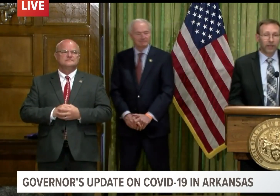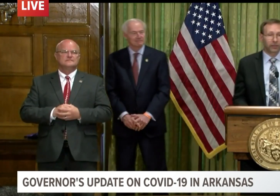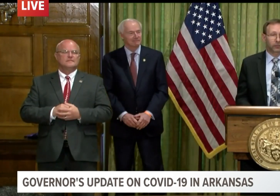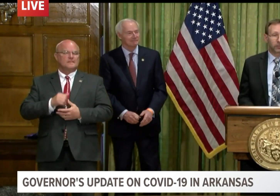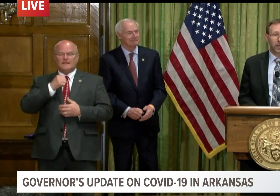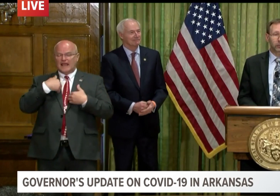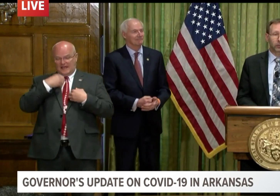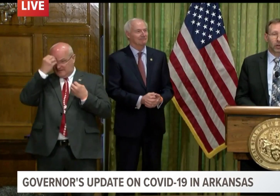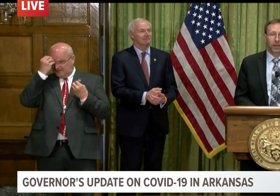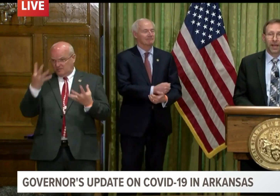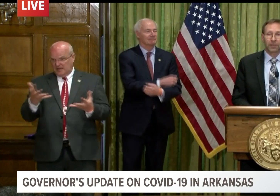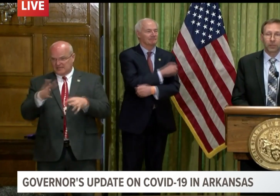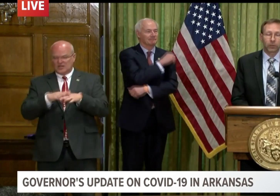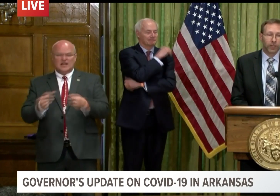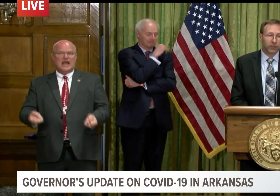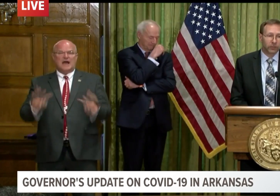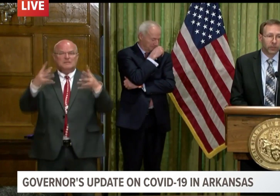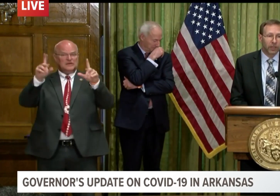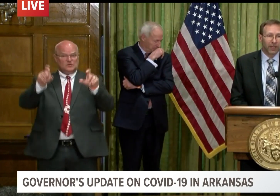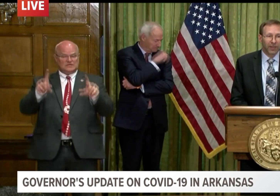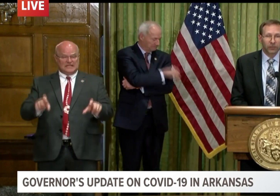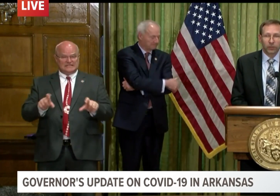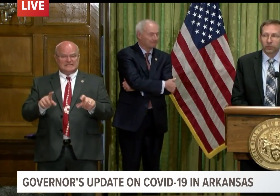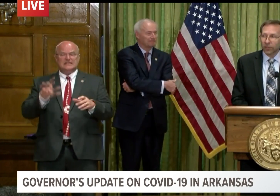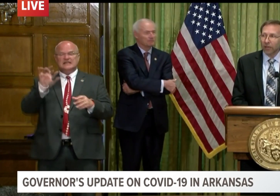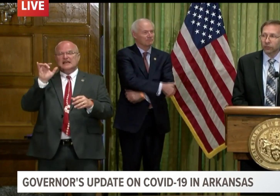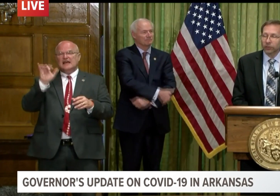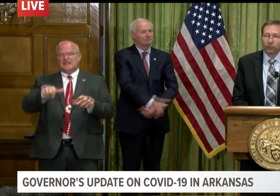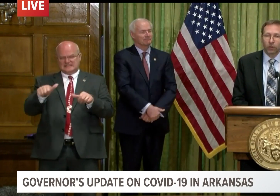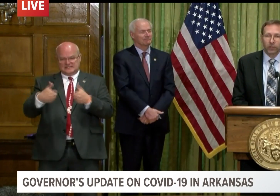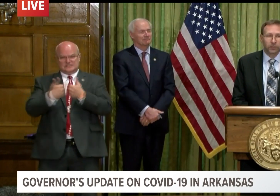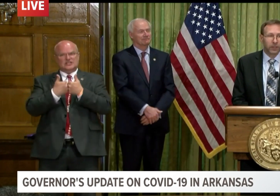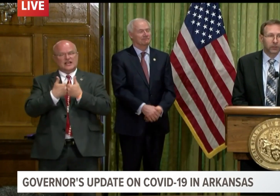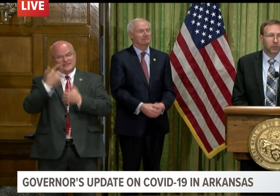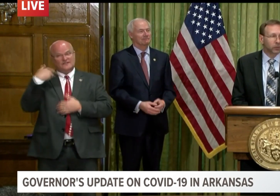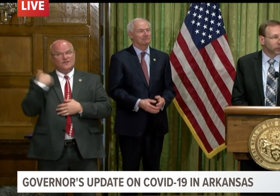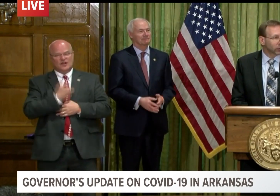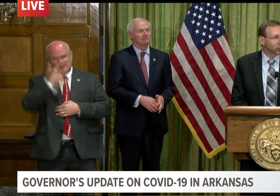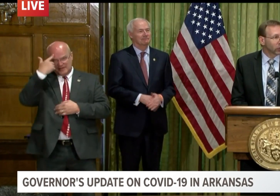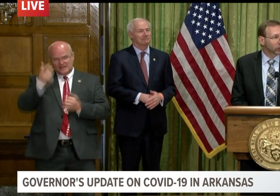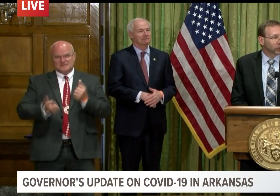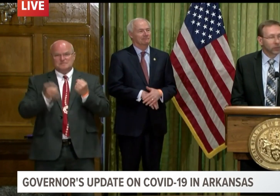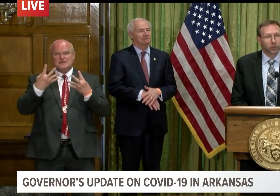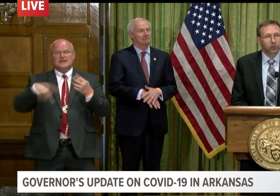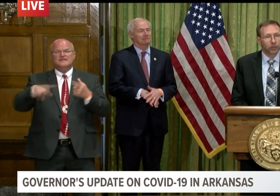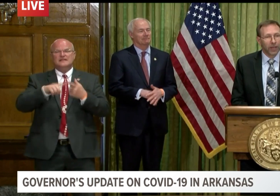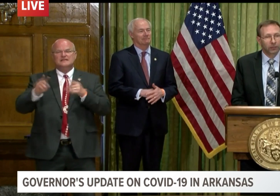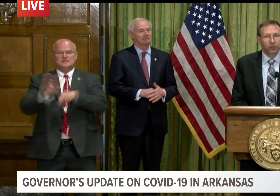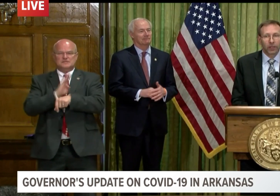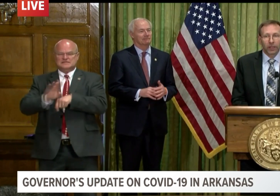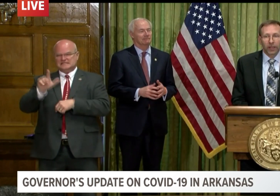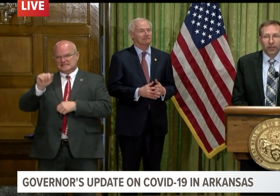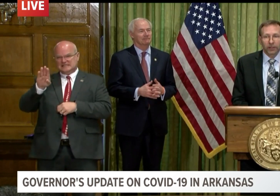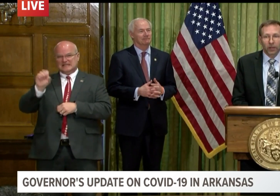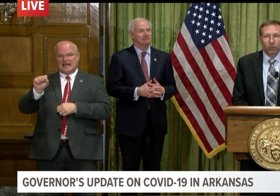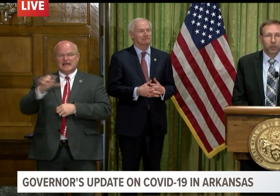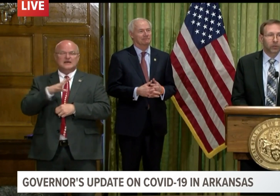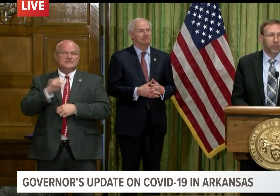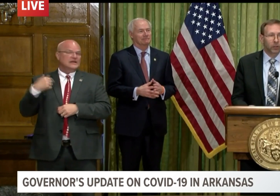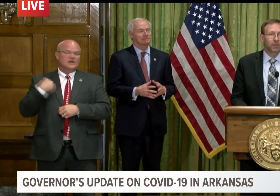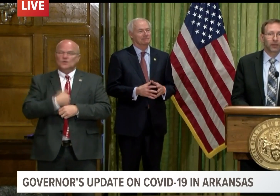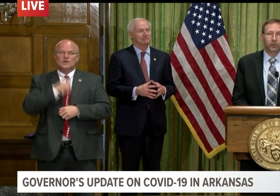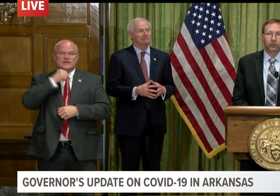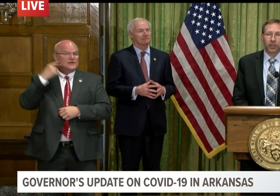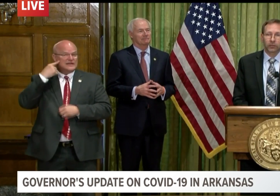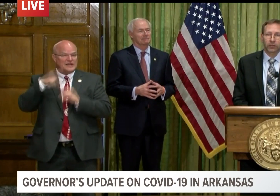I don't have information on how many were tested. That's challenging for us because most of these are going to commercial labs, and we